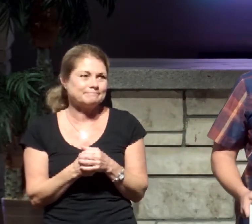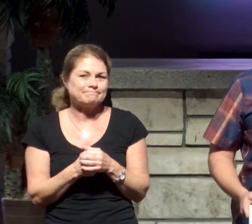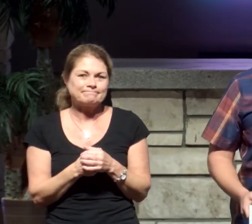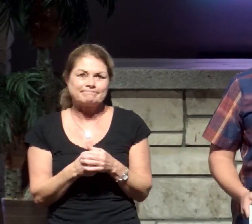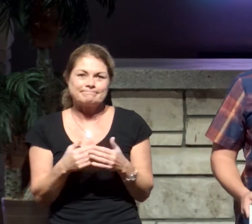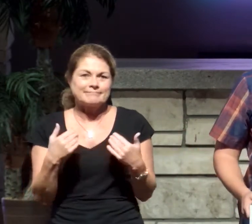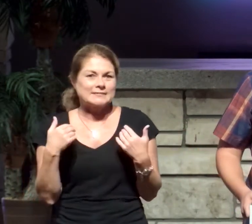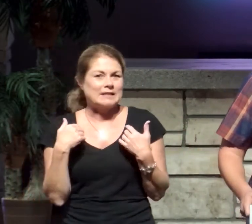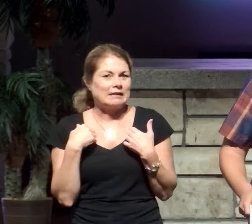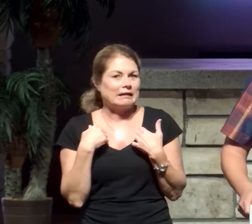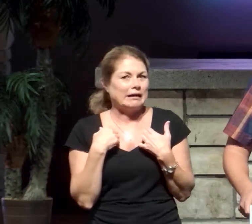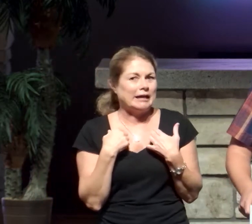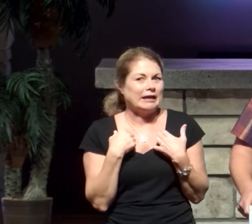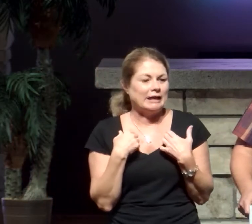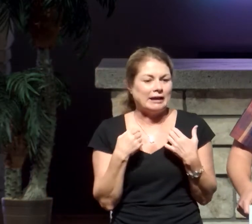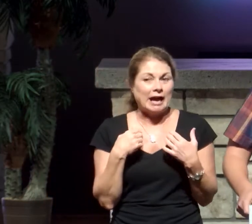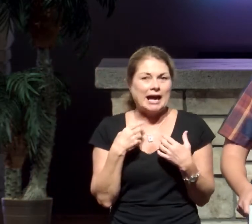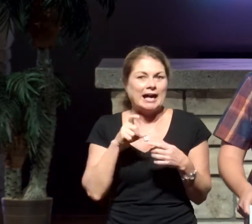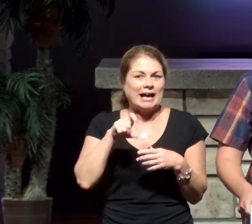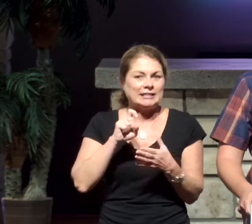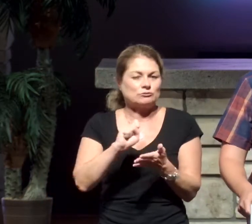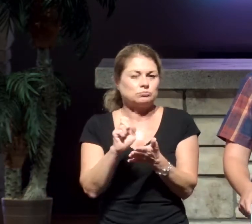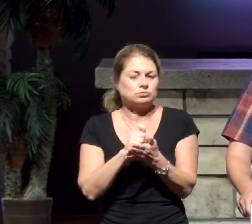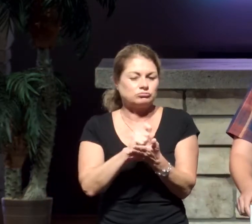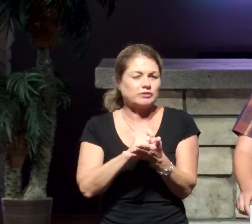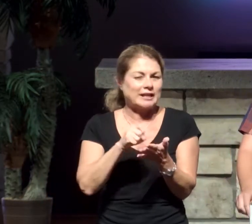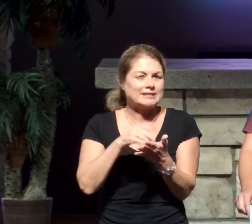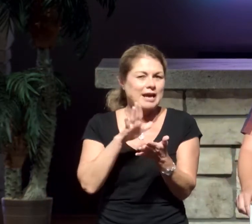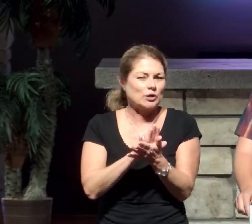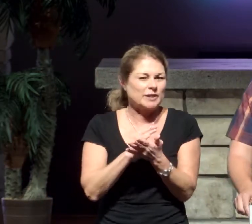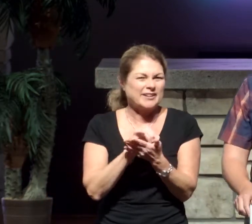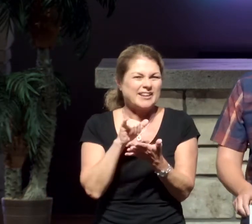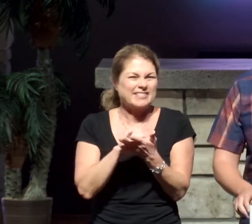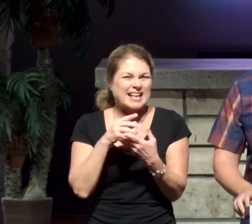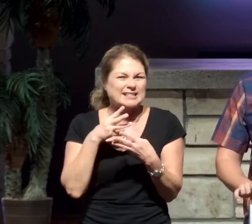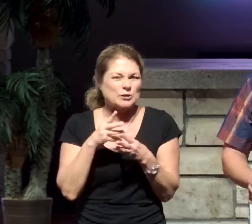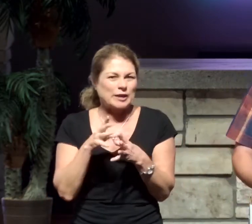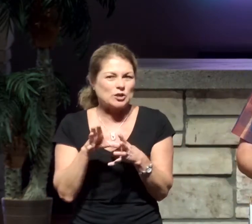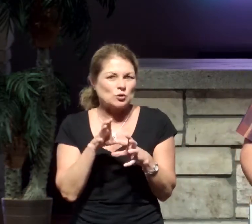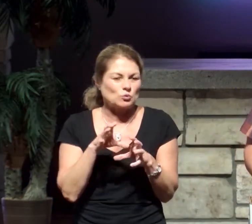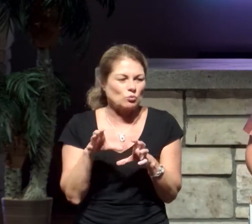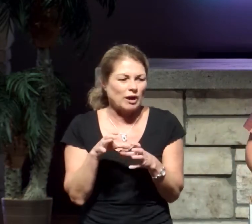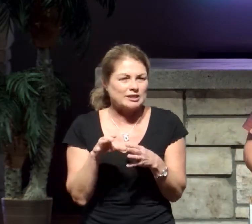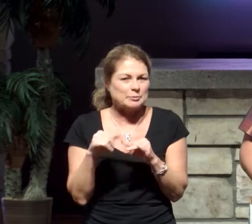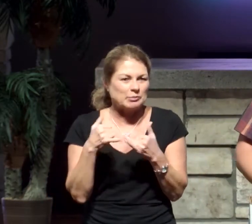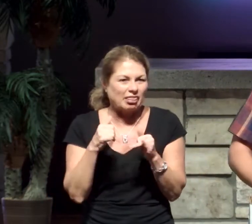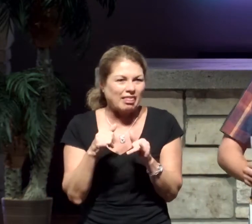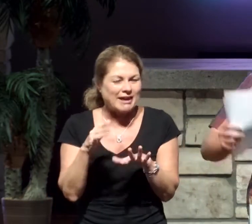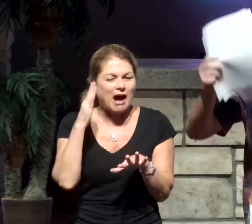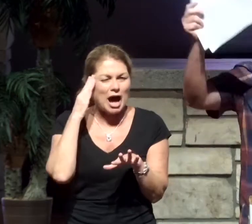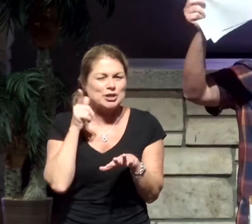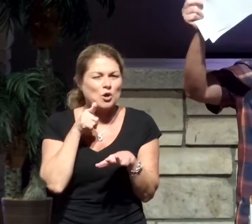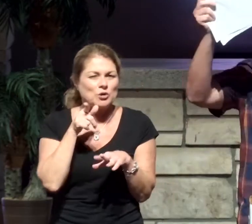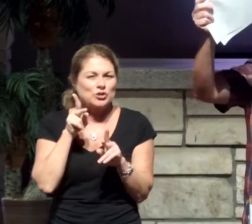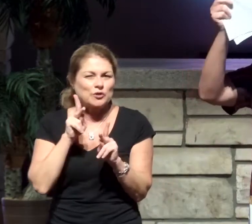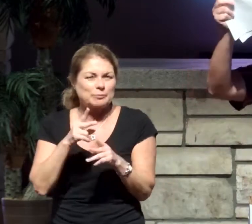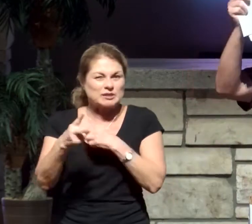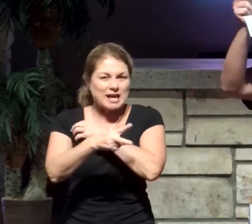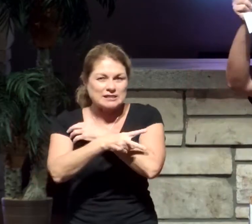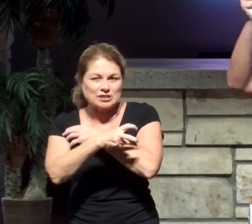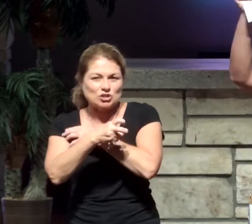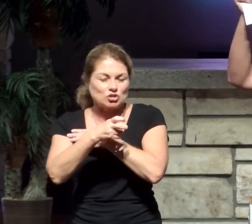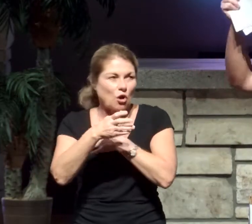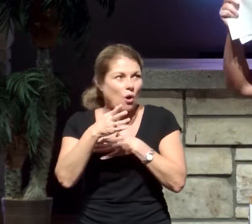I've got a whole record on them, man. If this is how he wants to play, oh man, I'm going to call him out. Like, I know he's the one that stole my